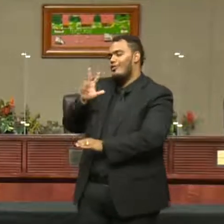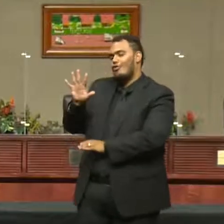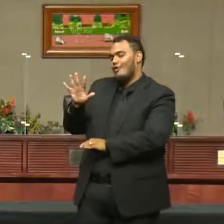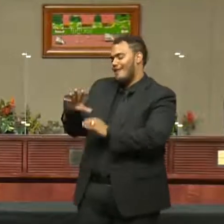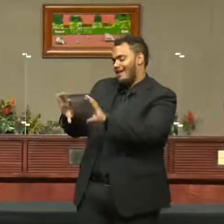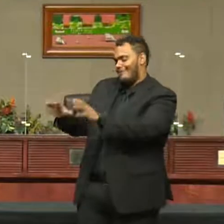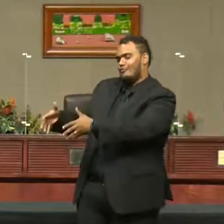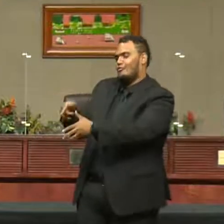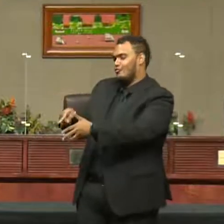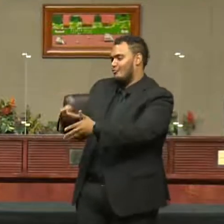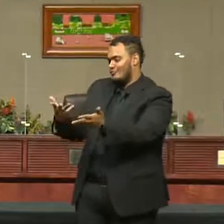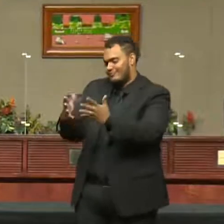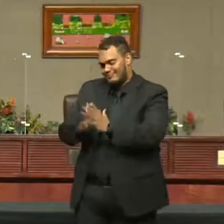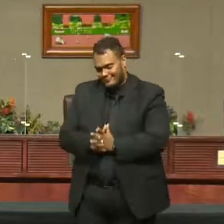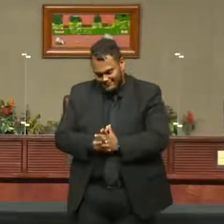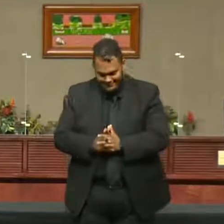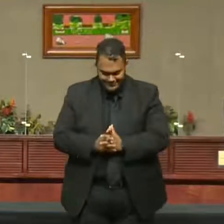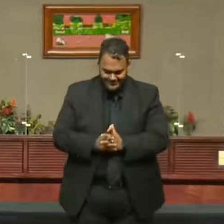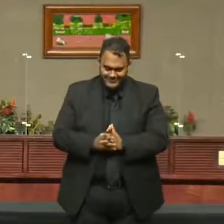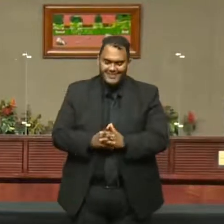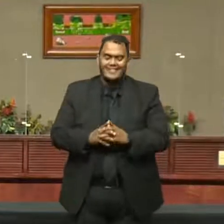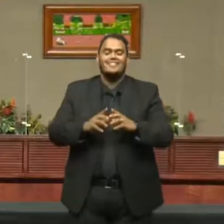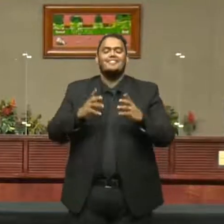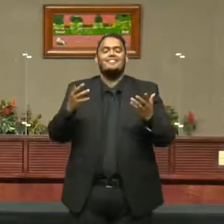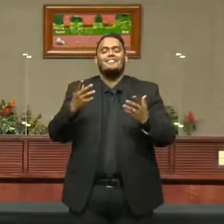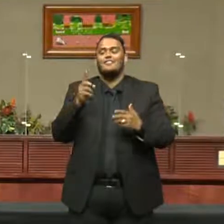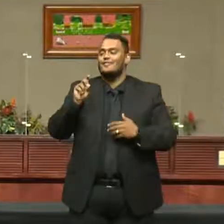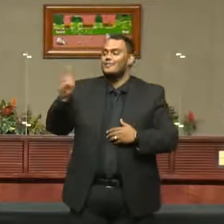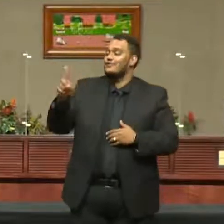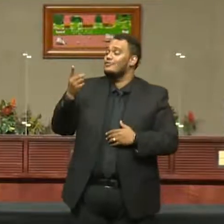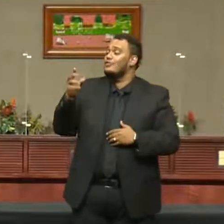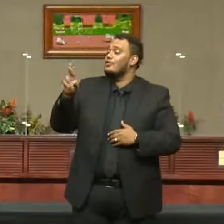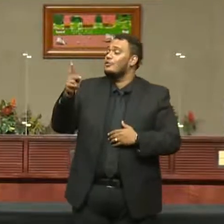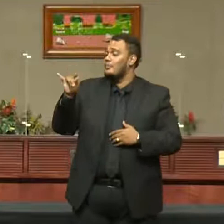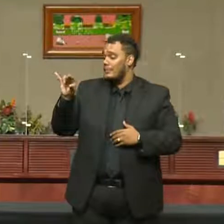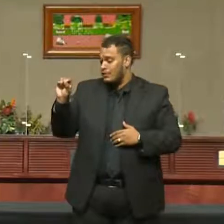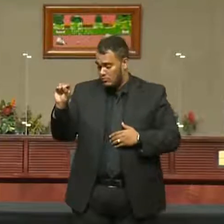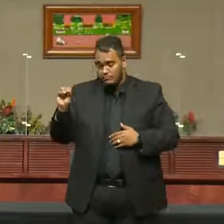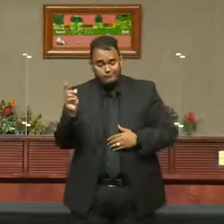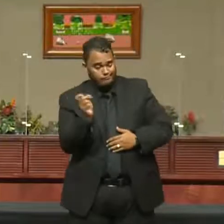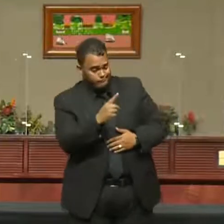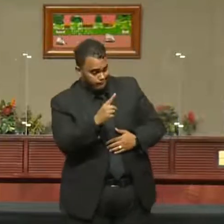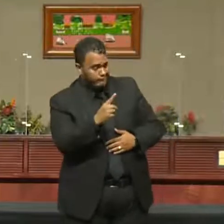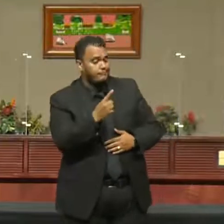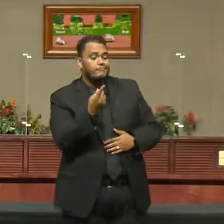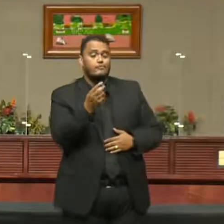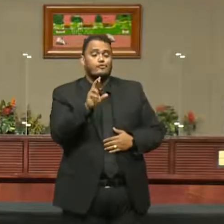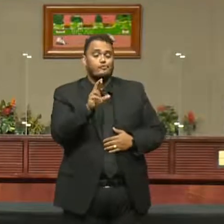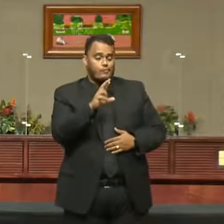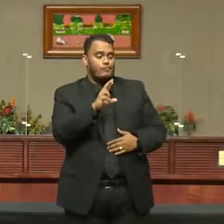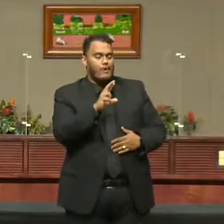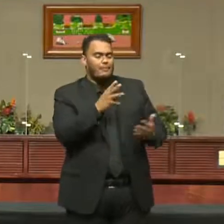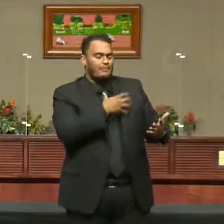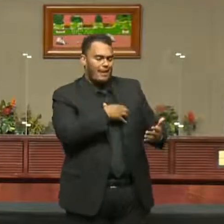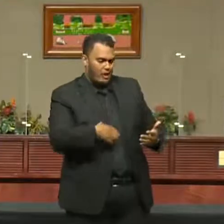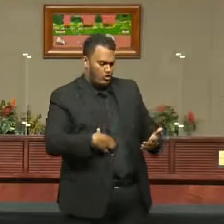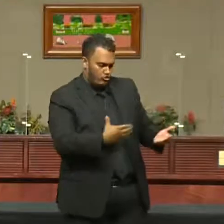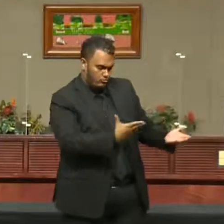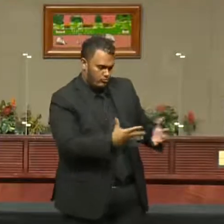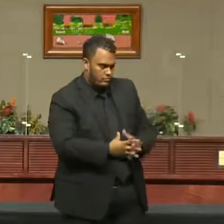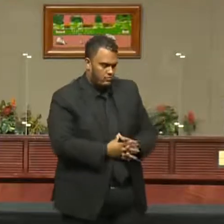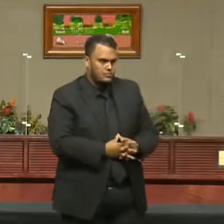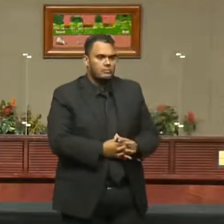Dr. Pino and for the mayor. How concerned are you about the flow of the vaccine